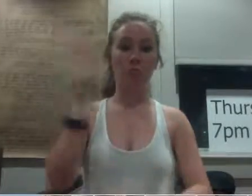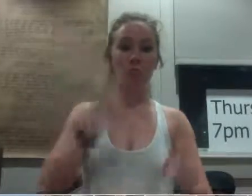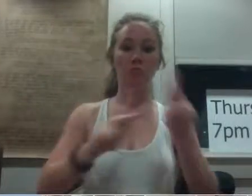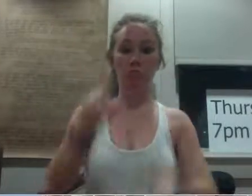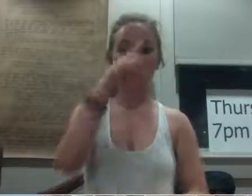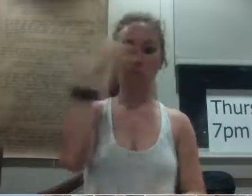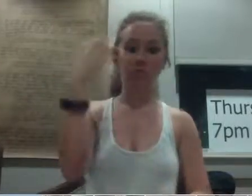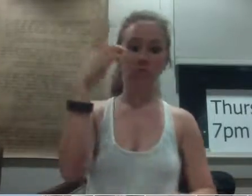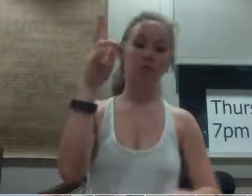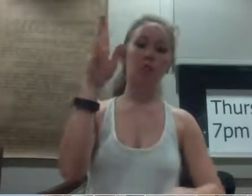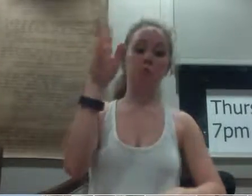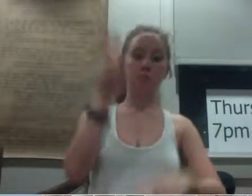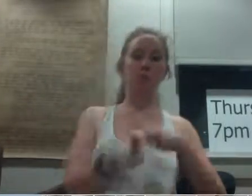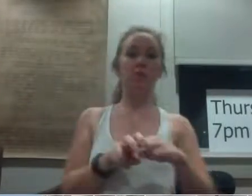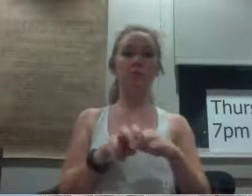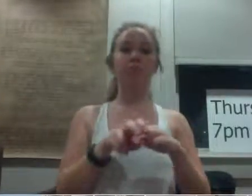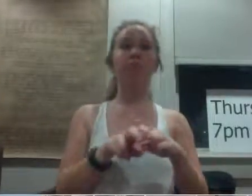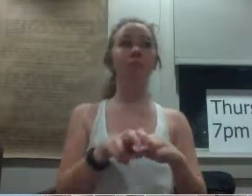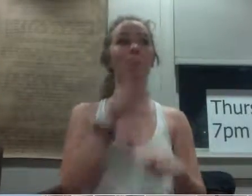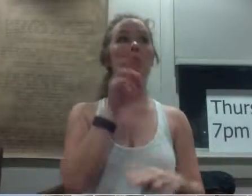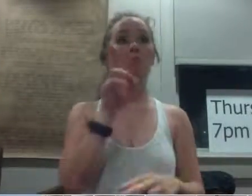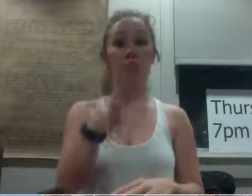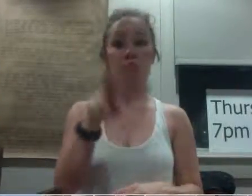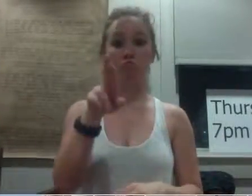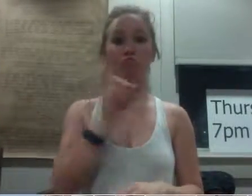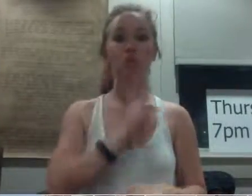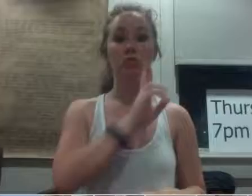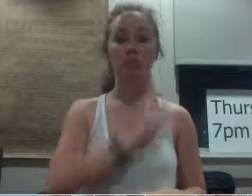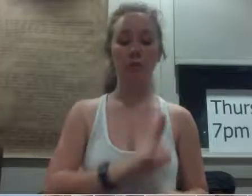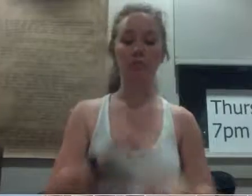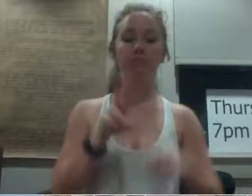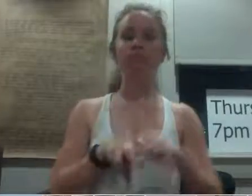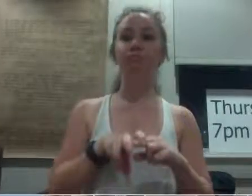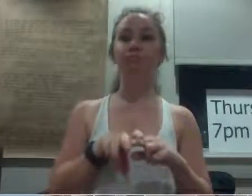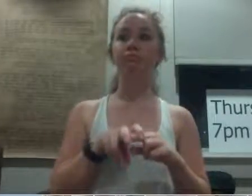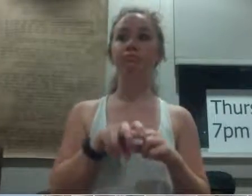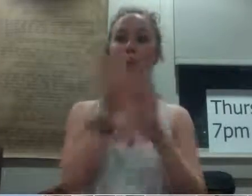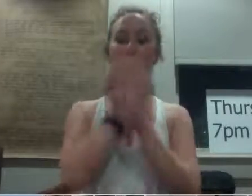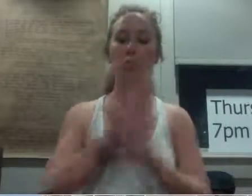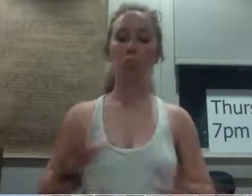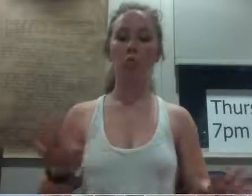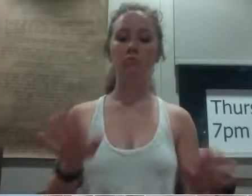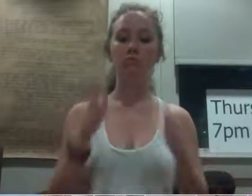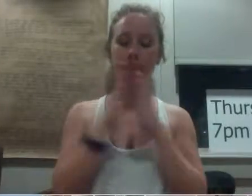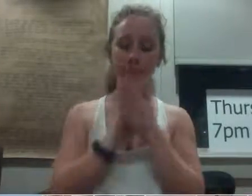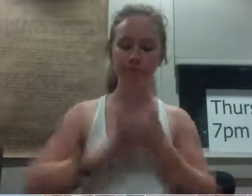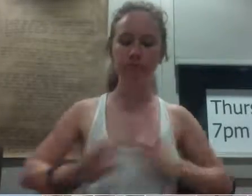and planned a march and protest for people sitting in restaurants peacefully.